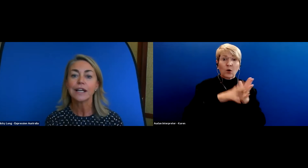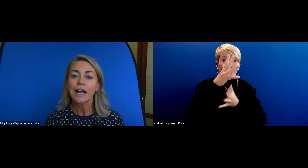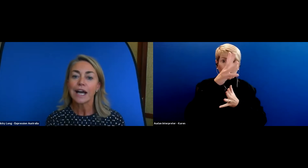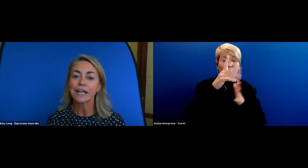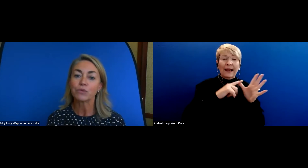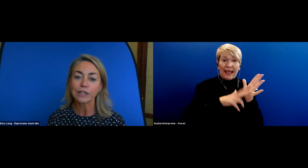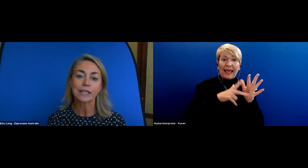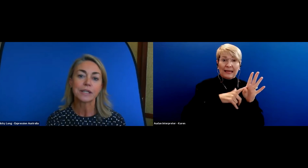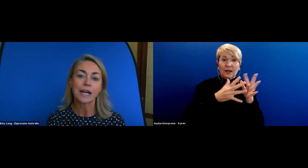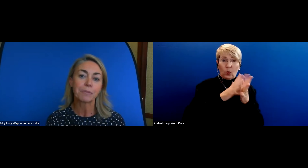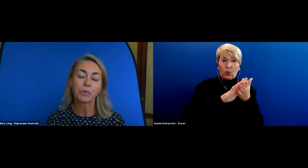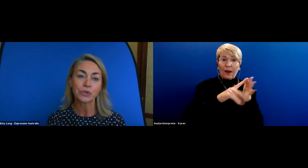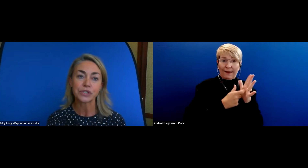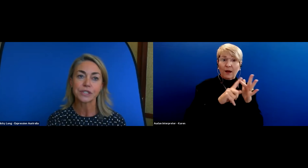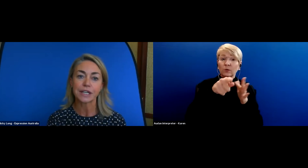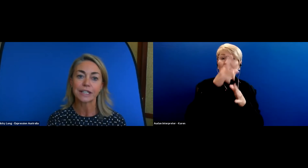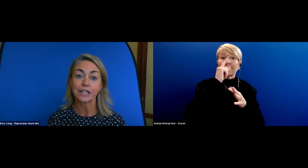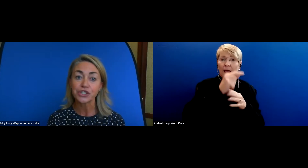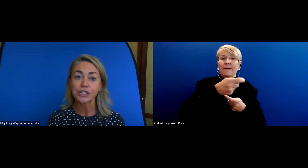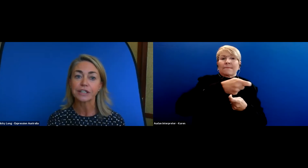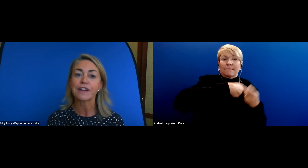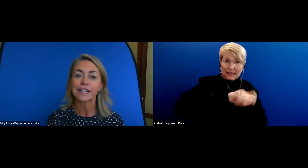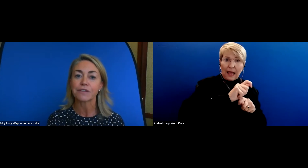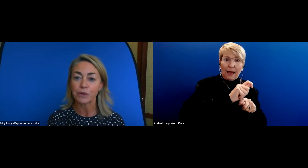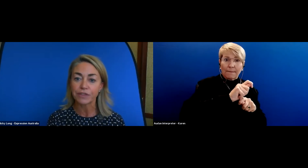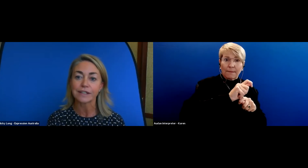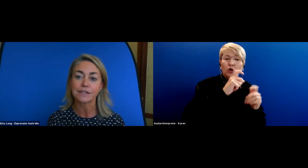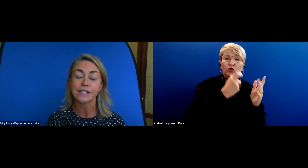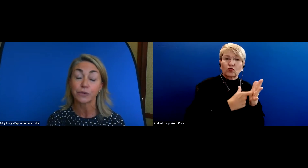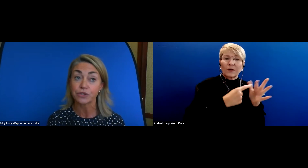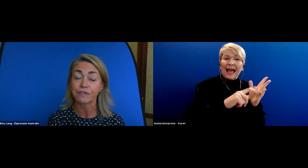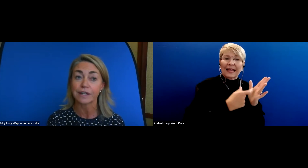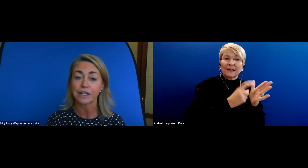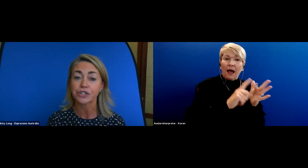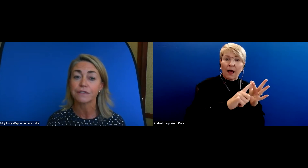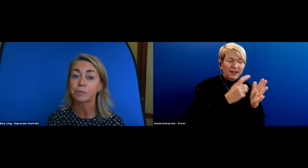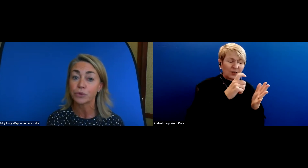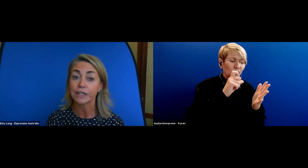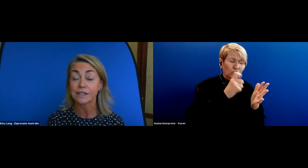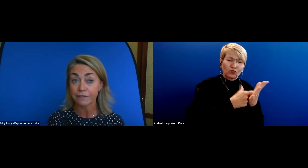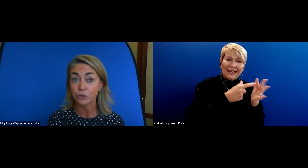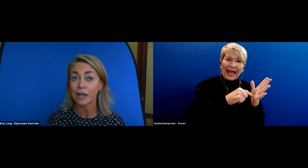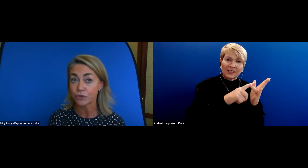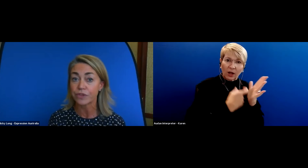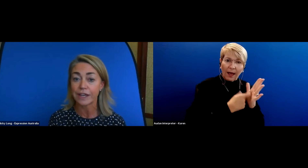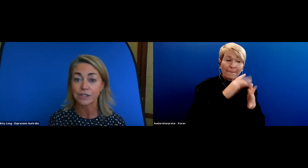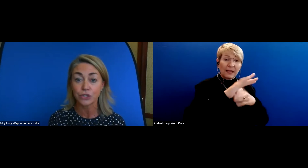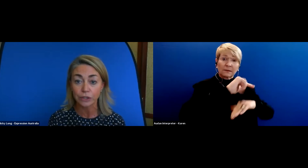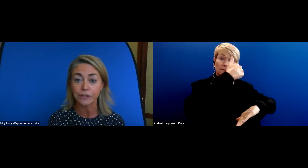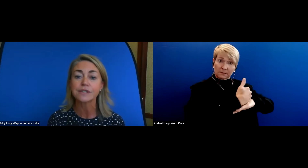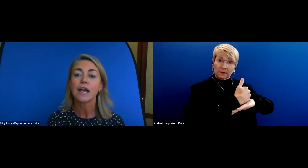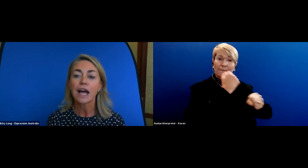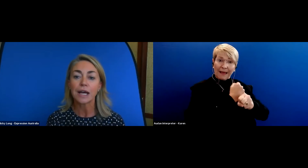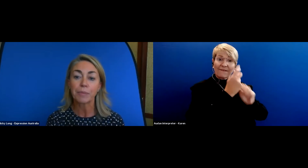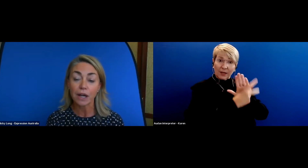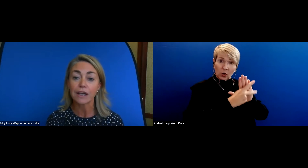learner. Really an important initiative. And with thanks to Telstra Foundation for putting several hundred thousand